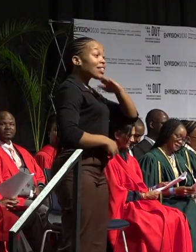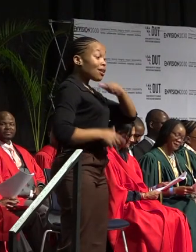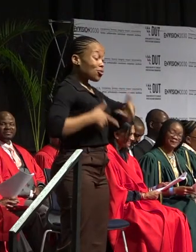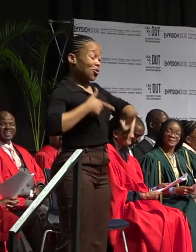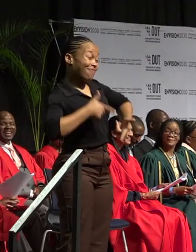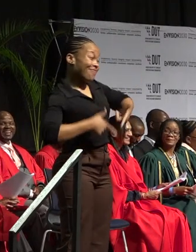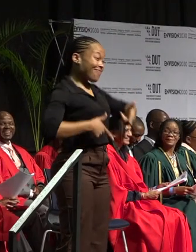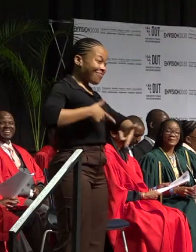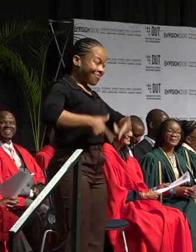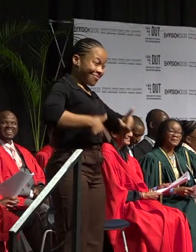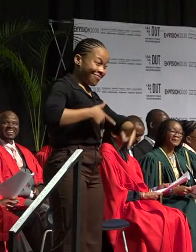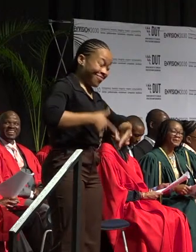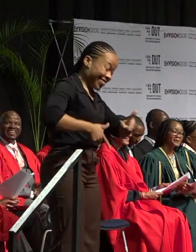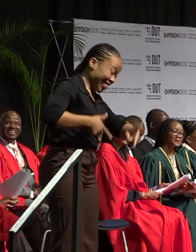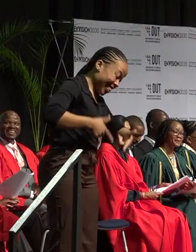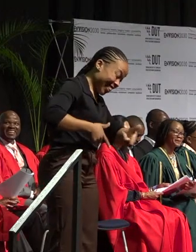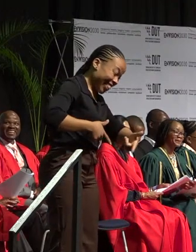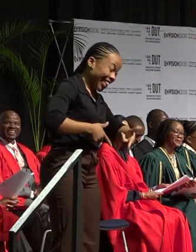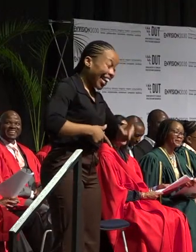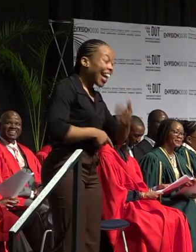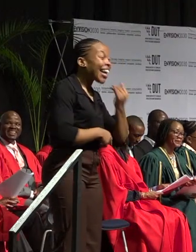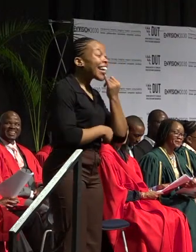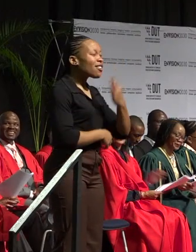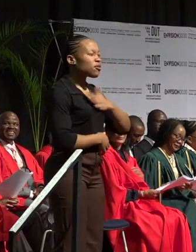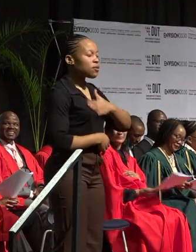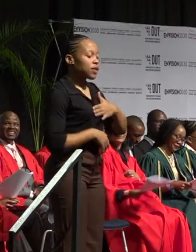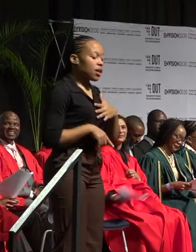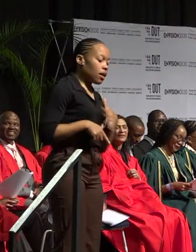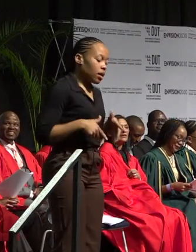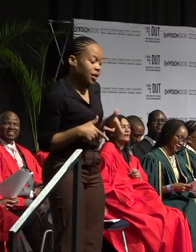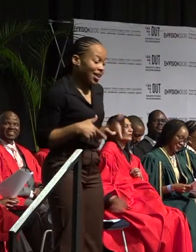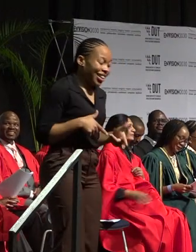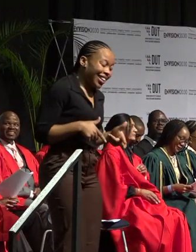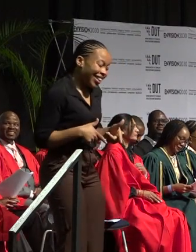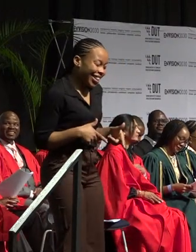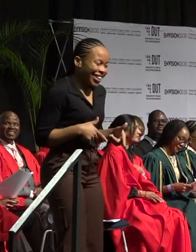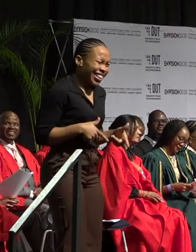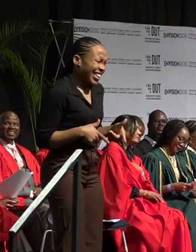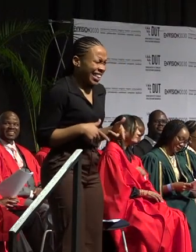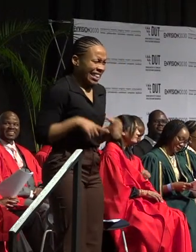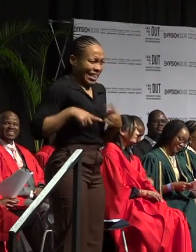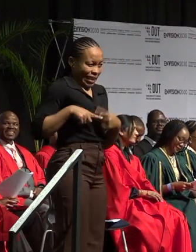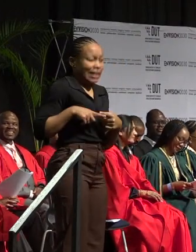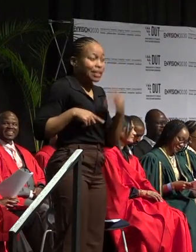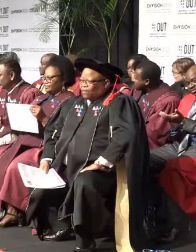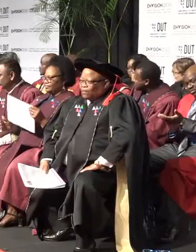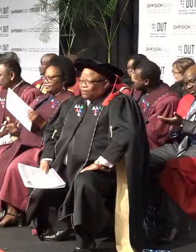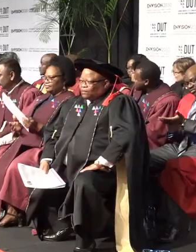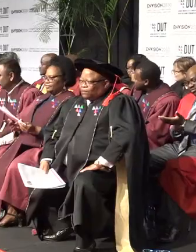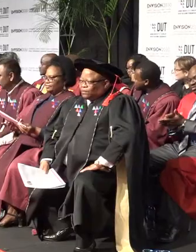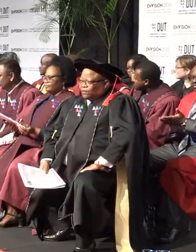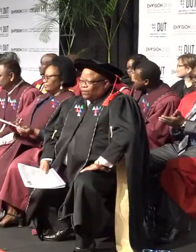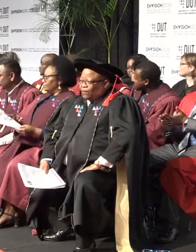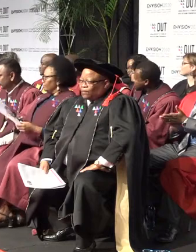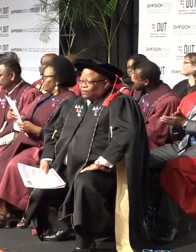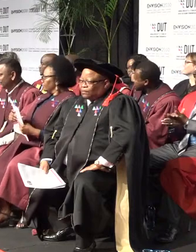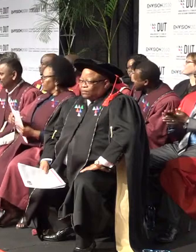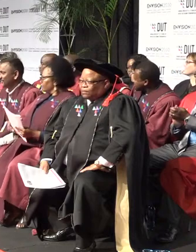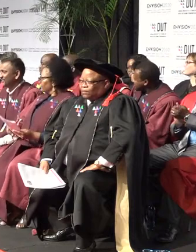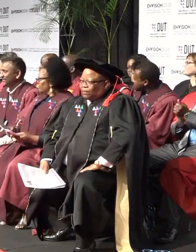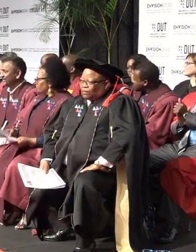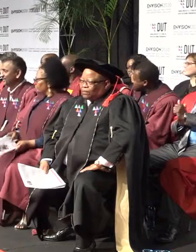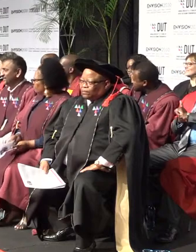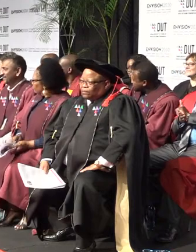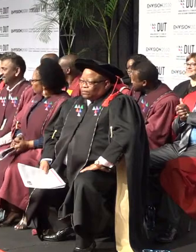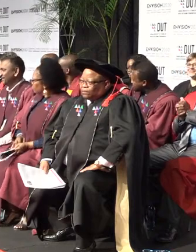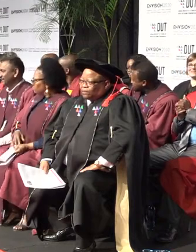shoes. If you're feeling a bit wobbly, it's a nervous moment, hold on to the railing. You don't have to be brave to prove. We